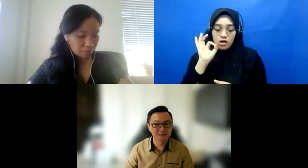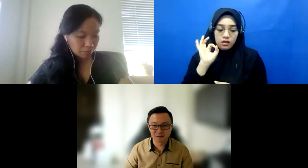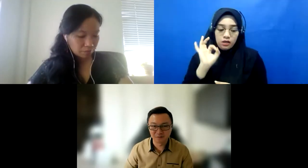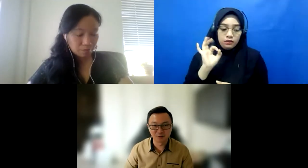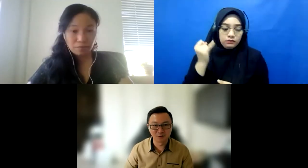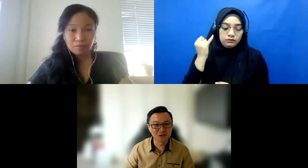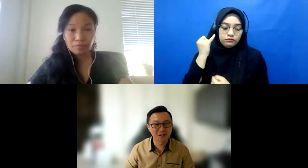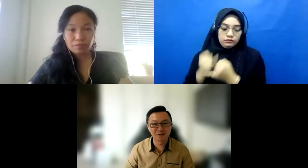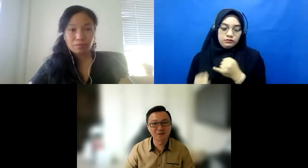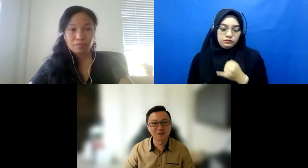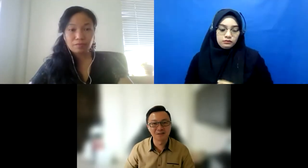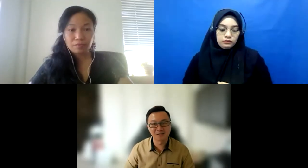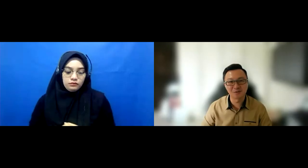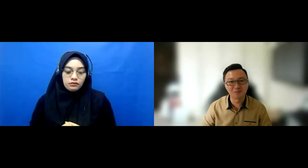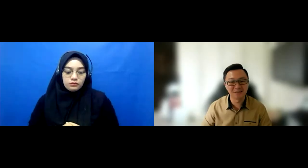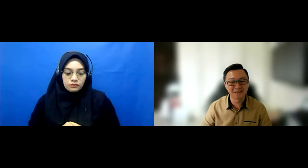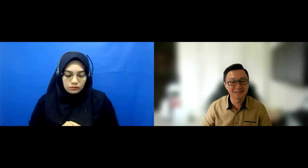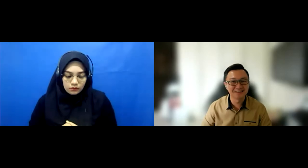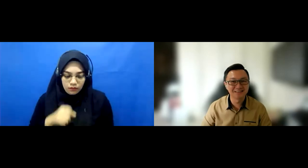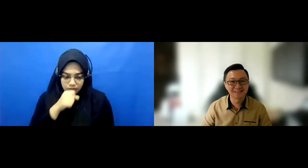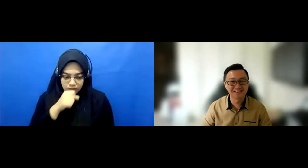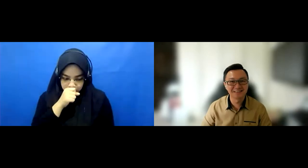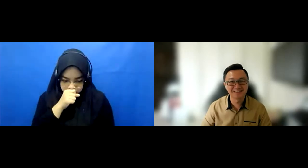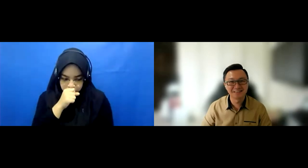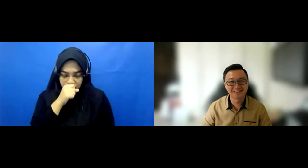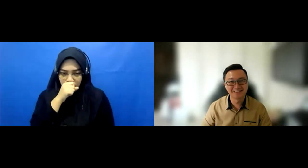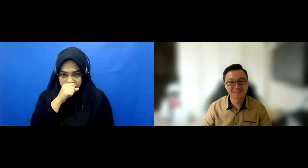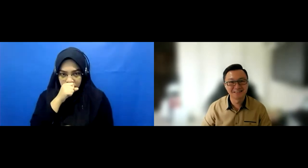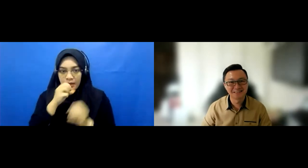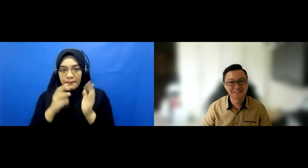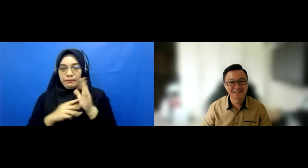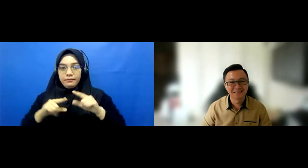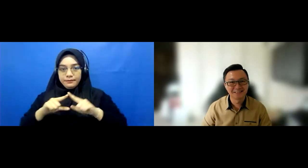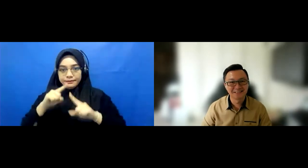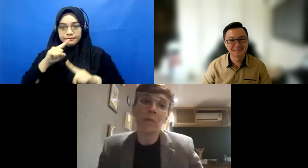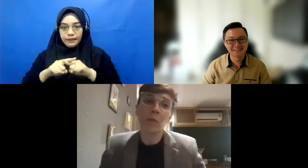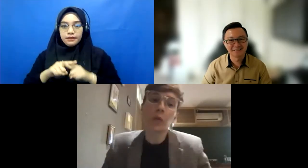least, if you could share your thoughts as well, please.